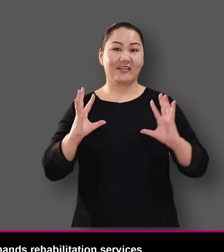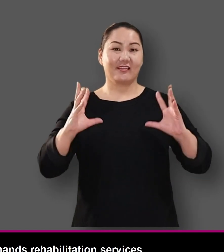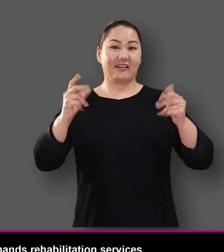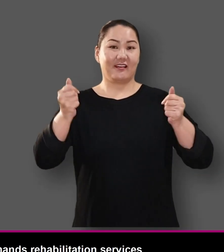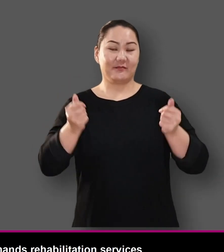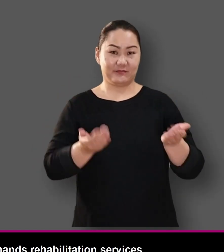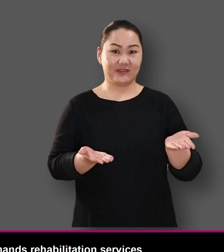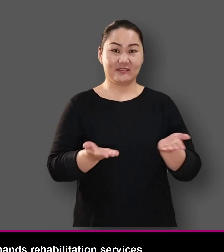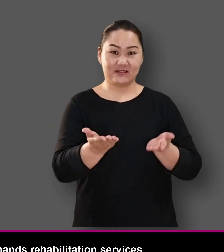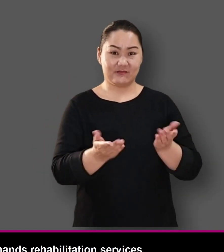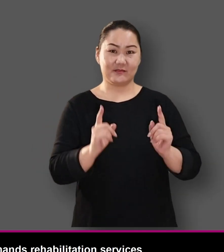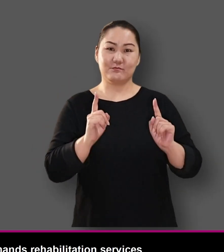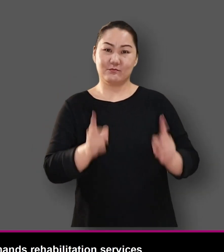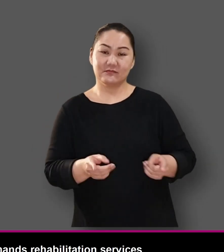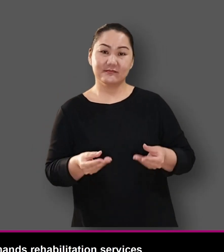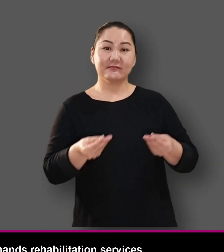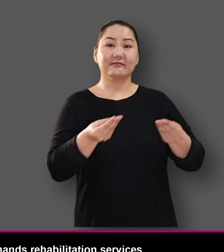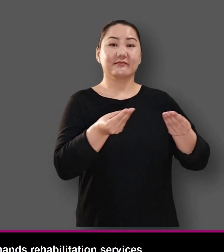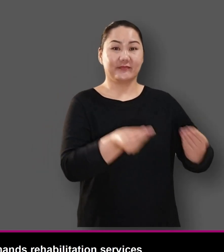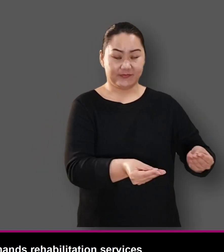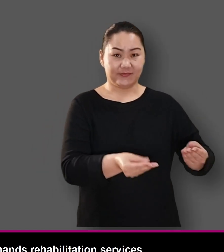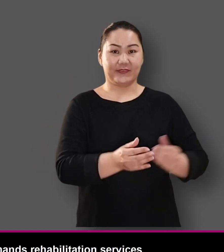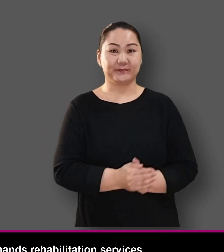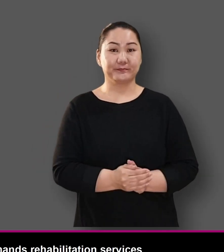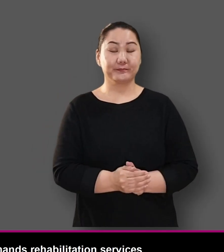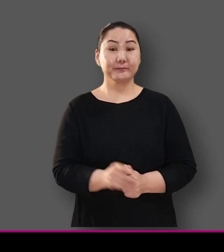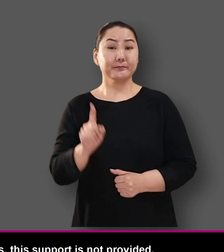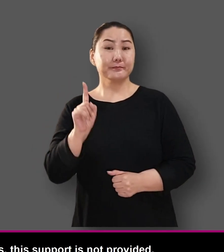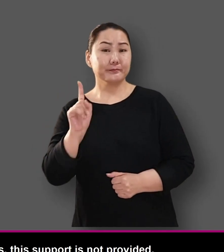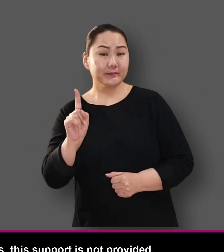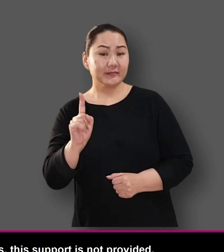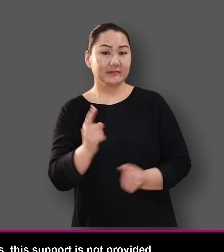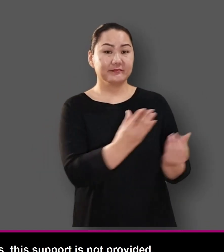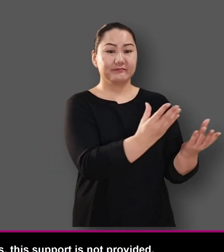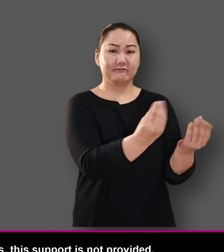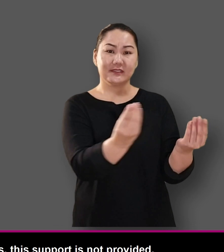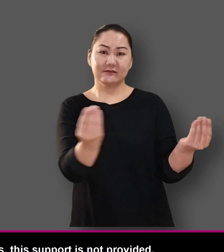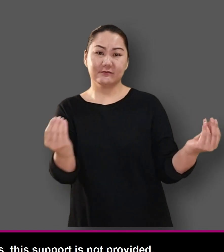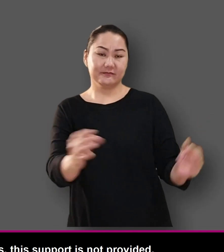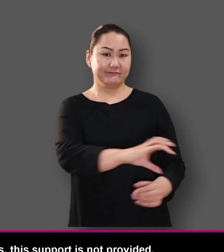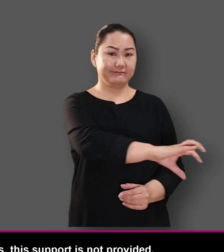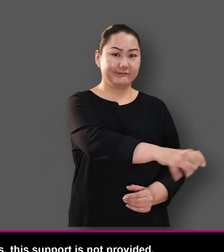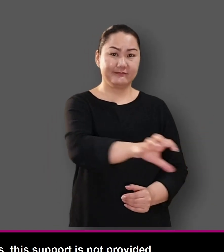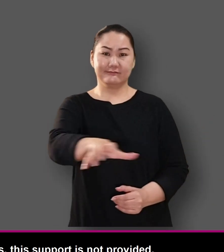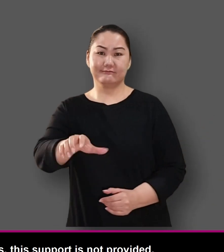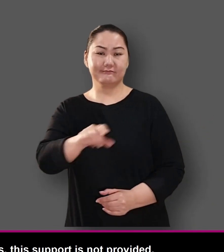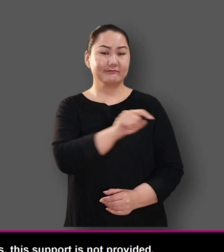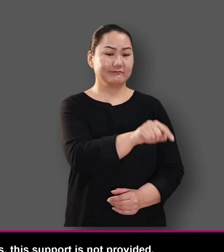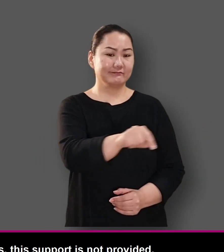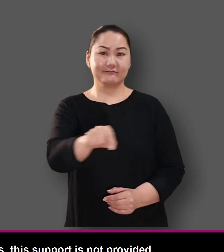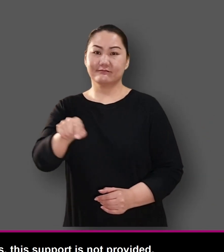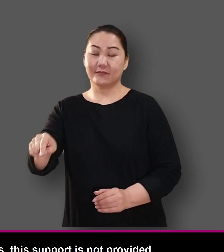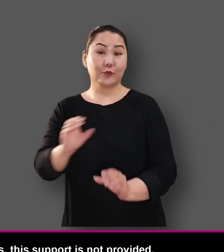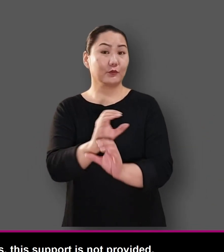in many instances, demands rehabilitation services, and yet, in many locations, this support is not provided.